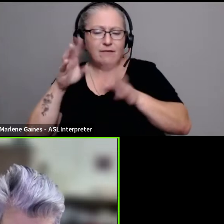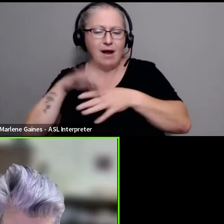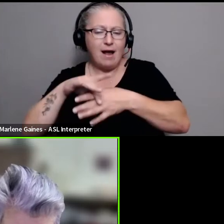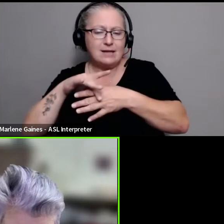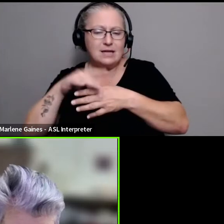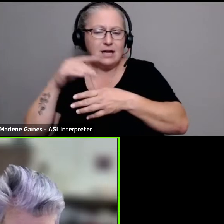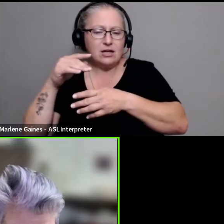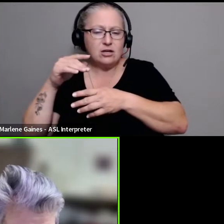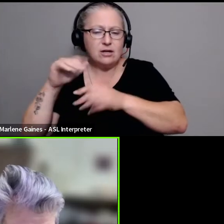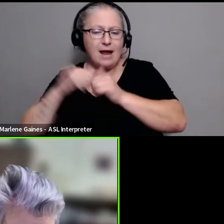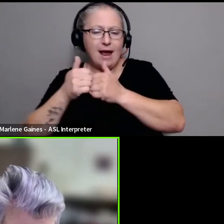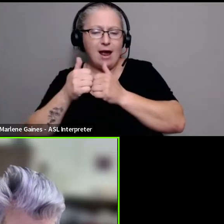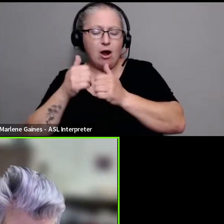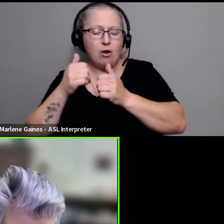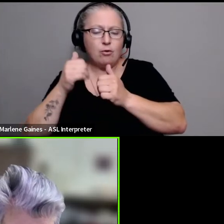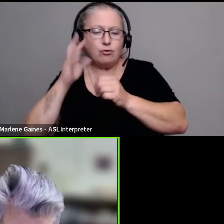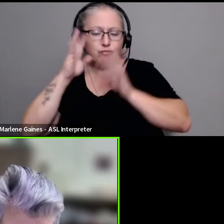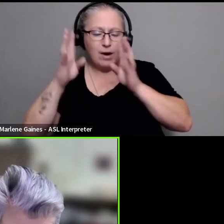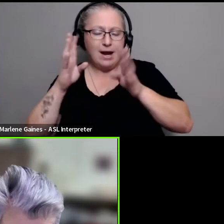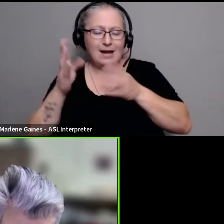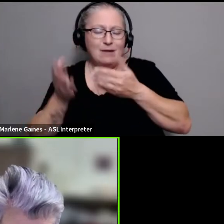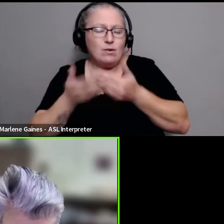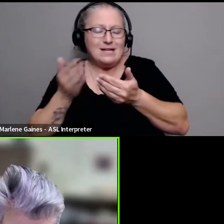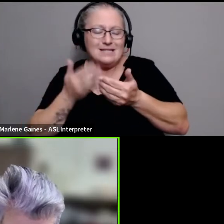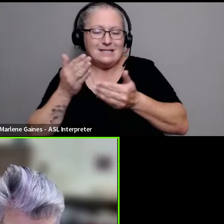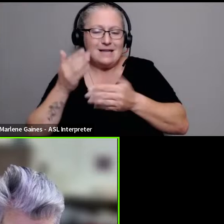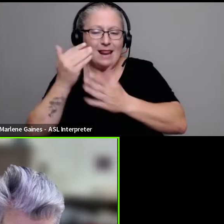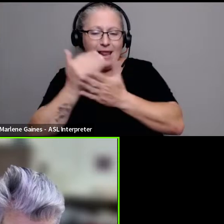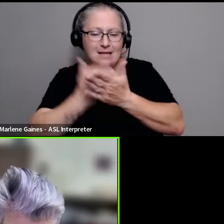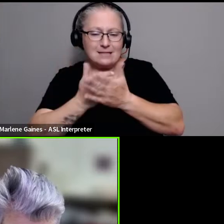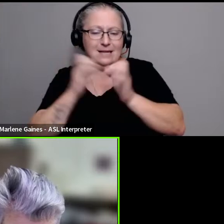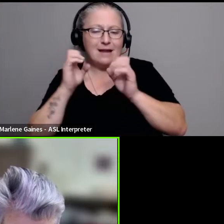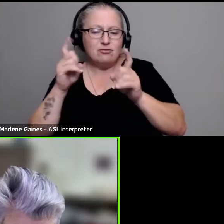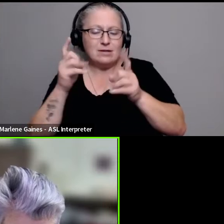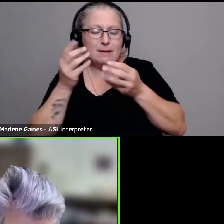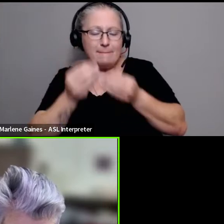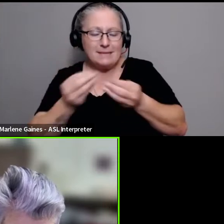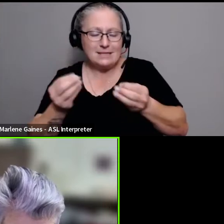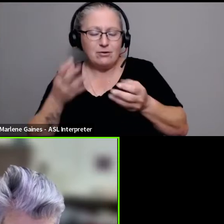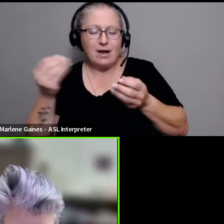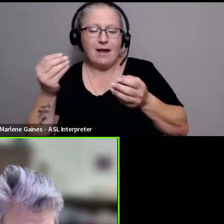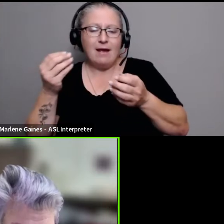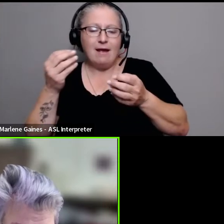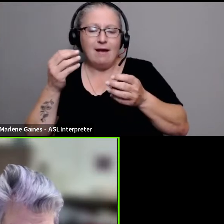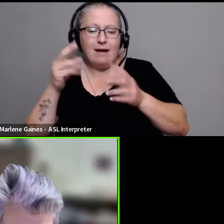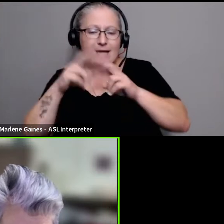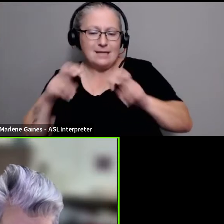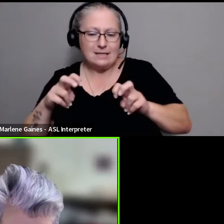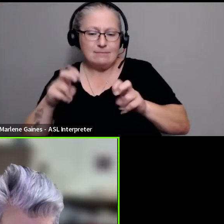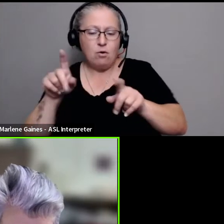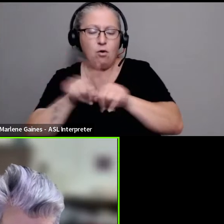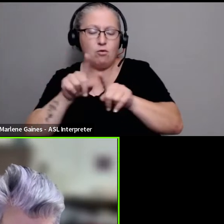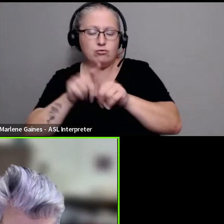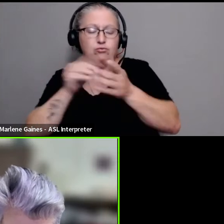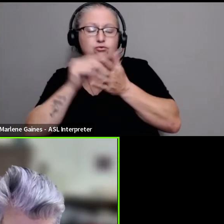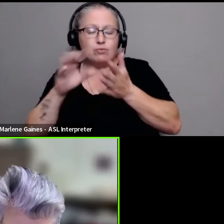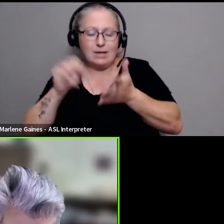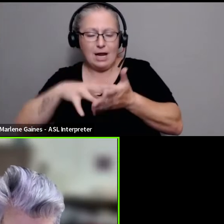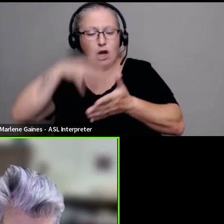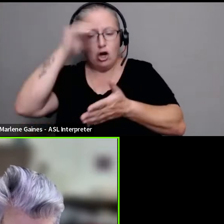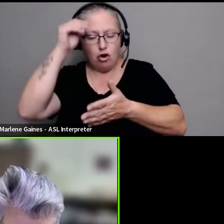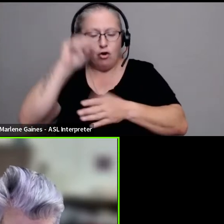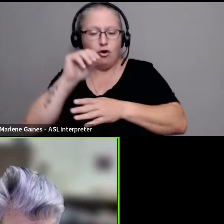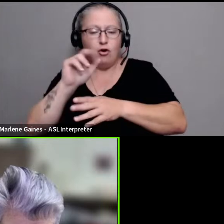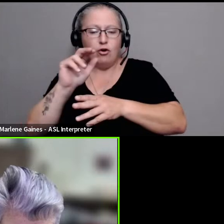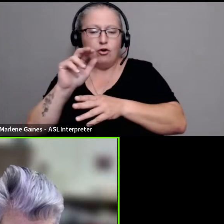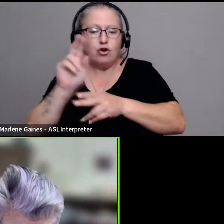exploring how to create quick and easy lessons, educational materials, and assessments. We also learned that students can use AI as a tutor